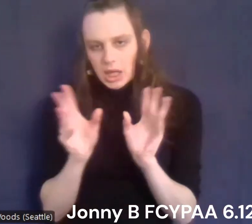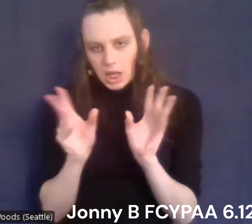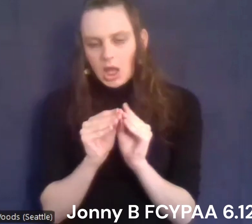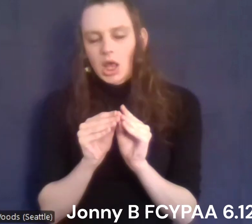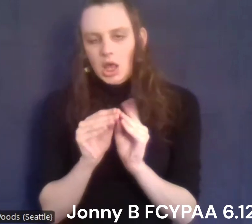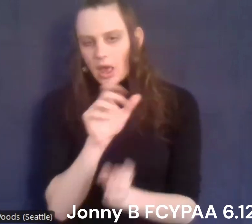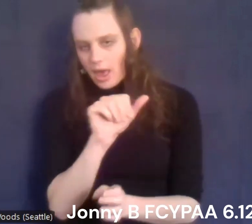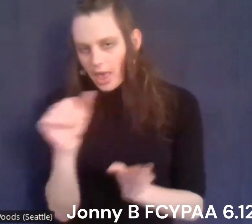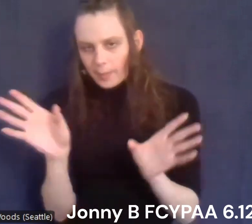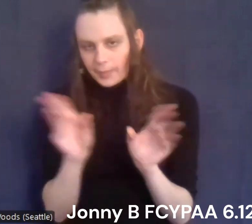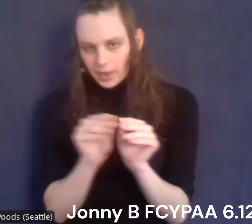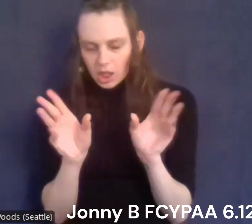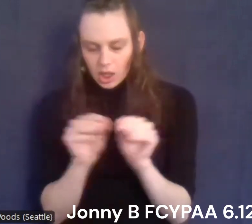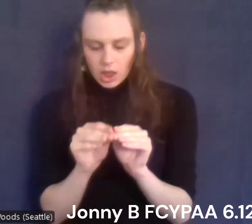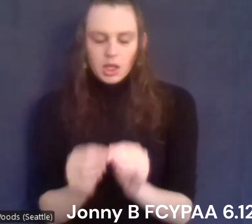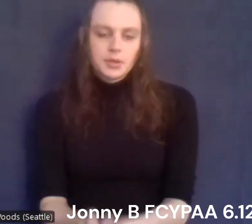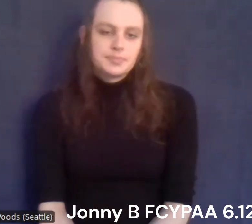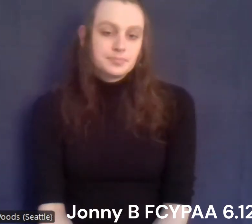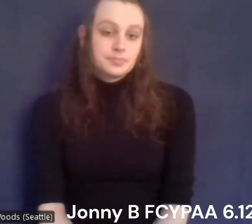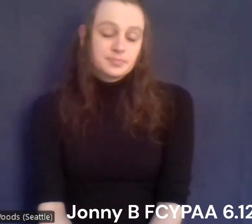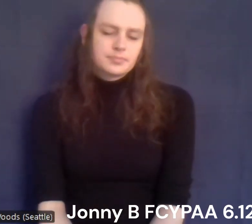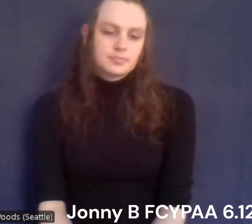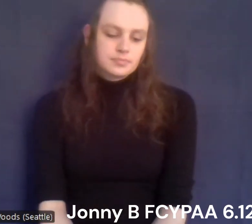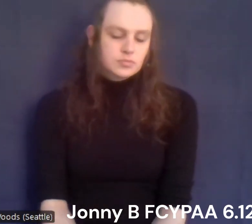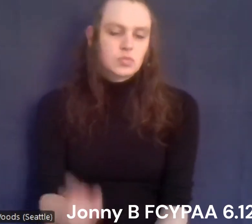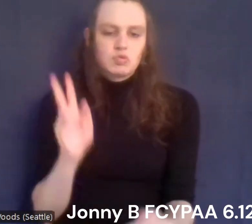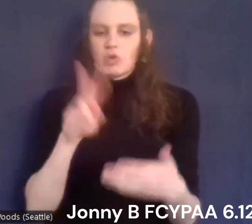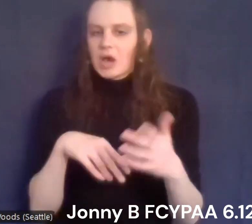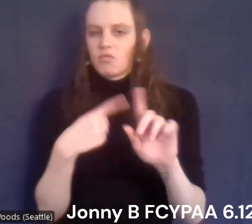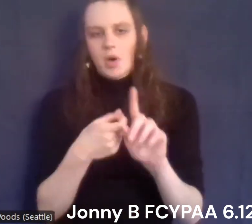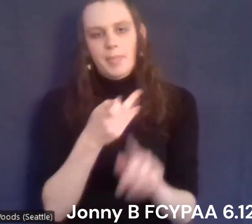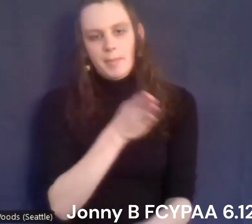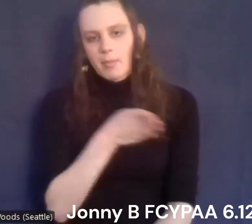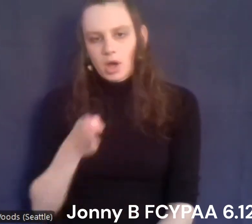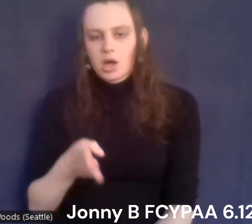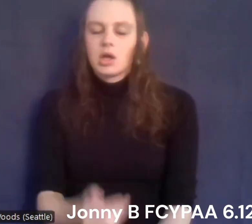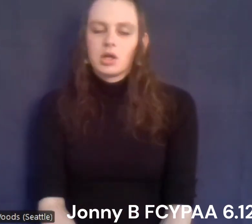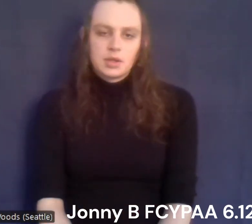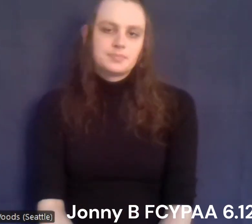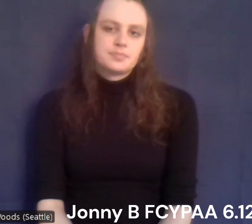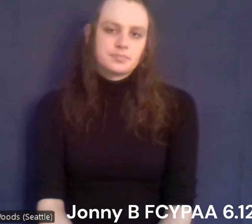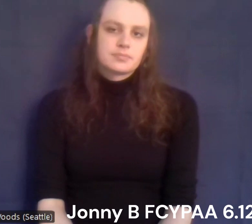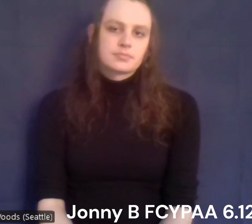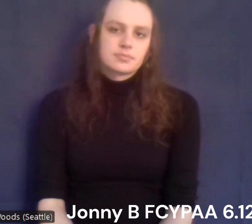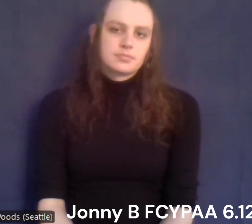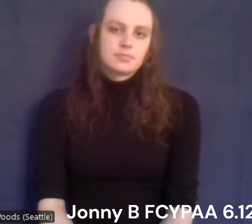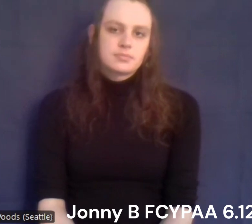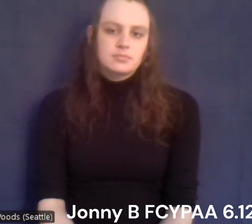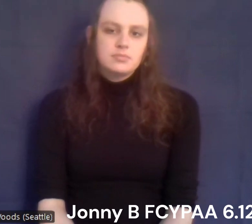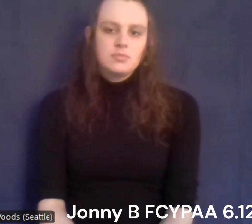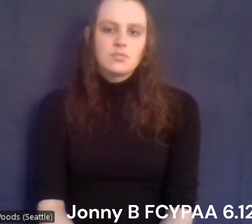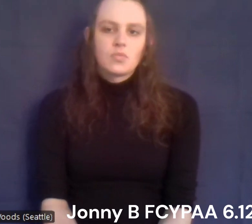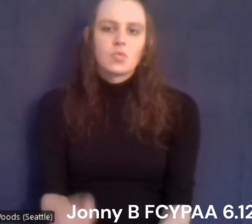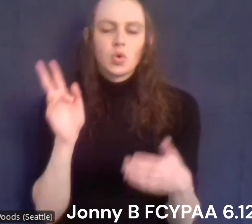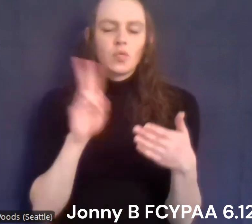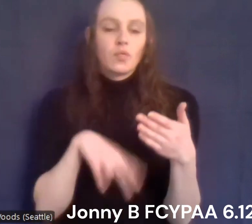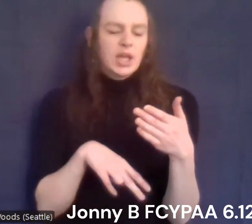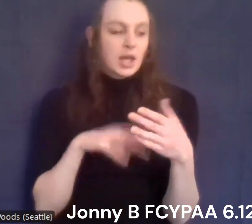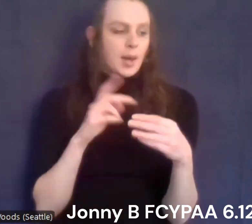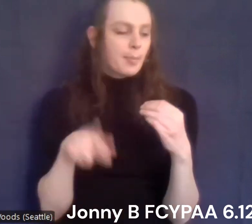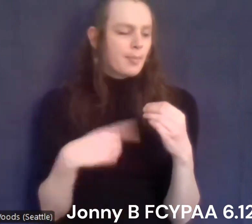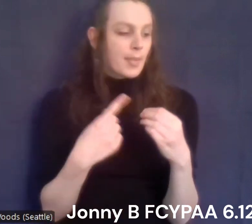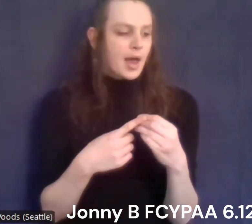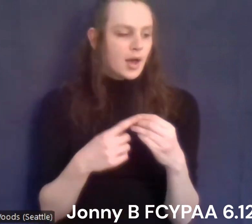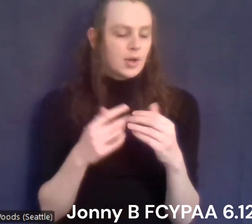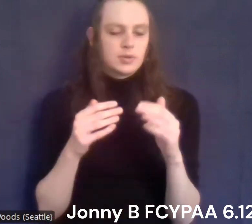and uh, read from the book, and they were reading from the book where they're talking about like all the steps we